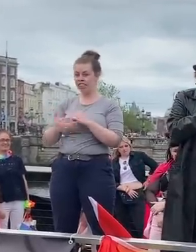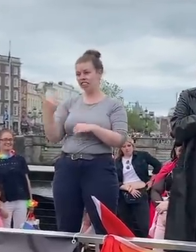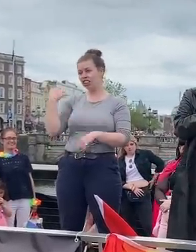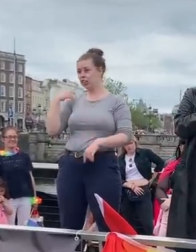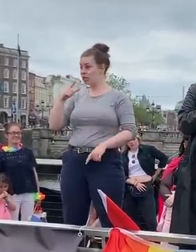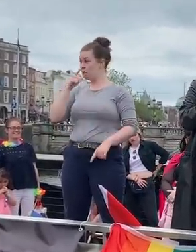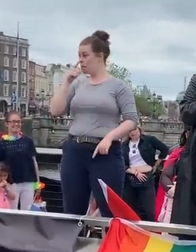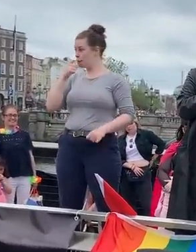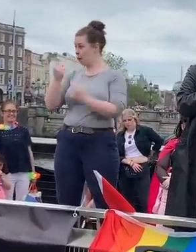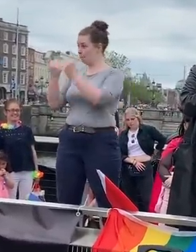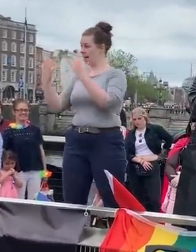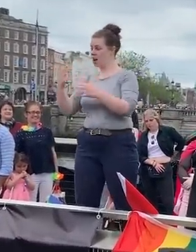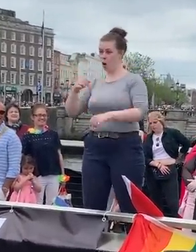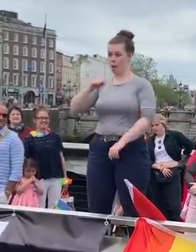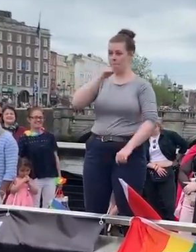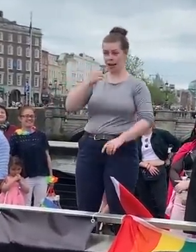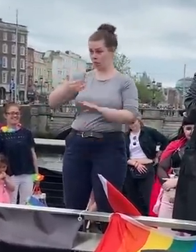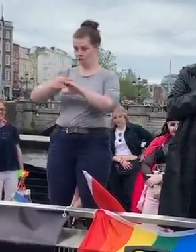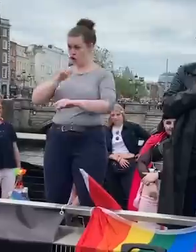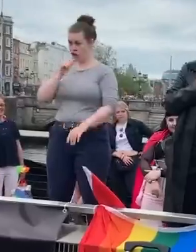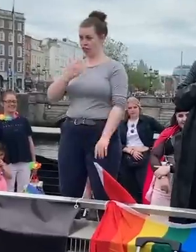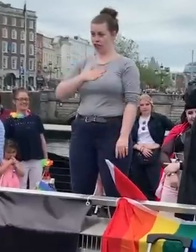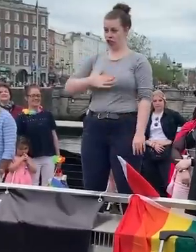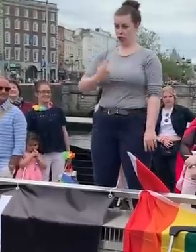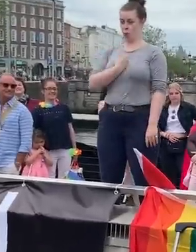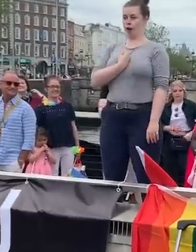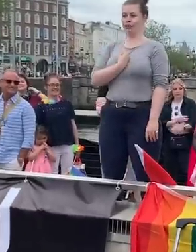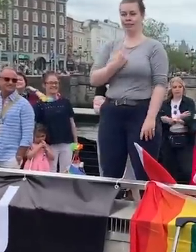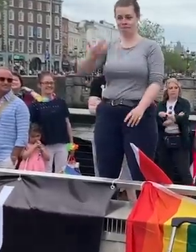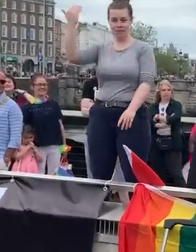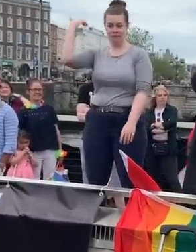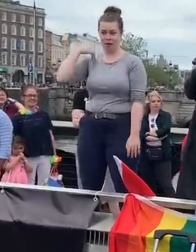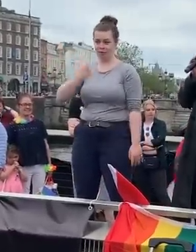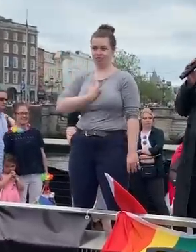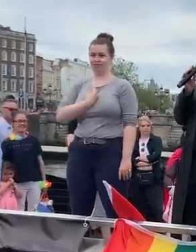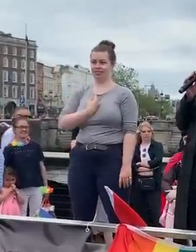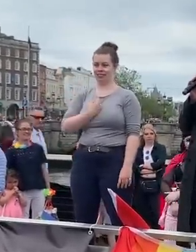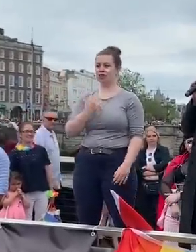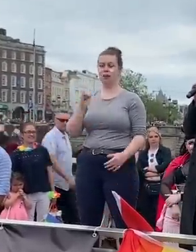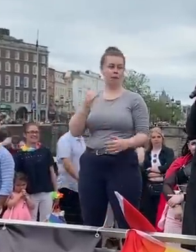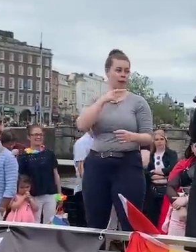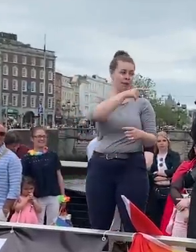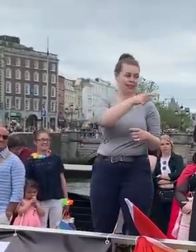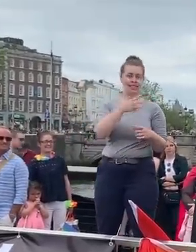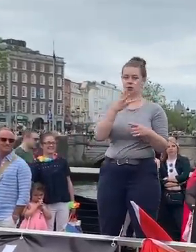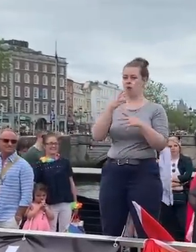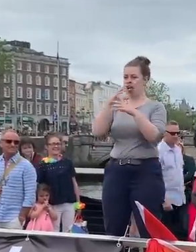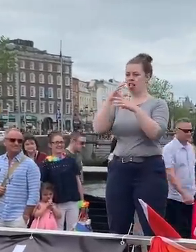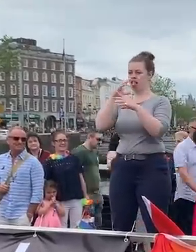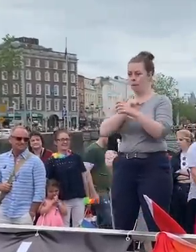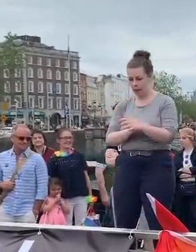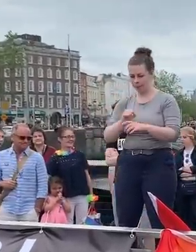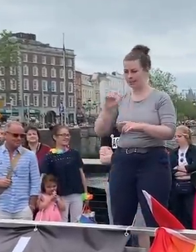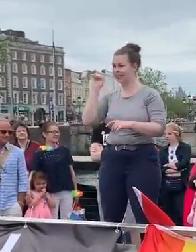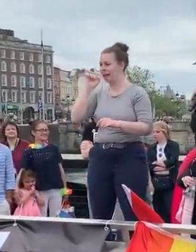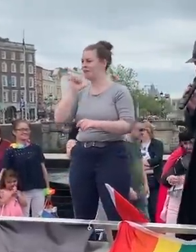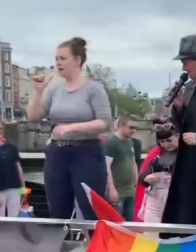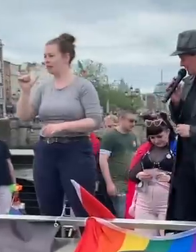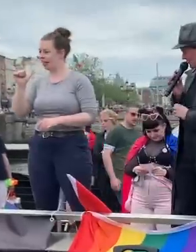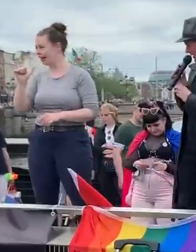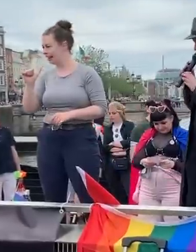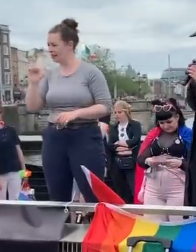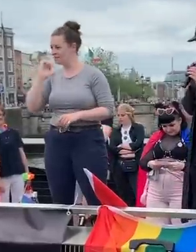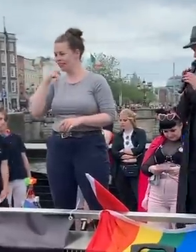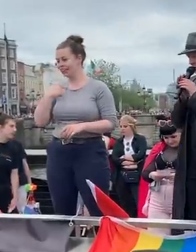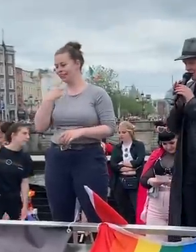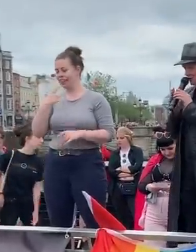speakers or mics or anything like that to help us out. So it's probably going to die on me now, just to get back at